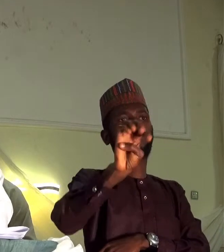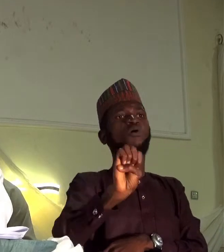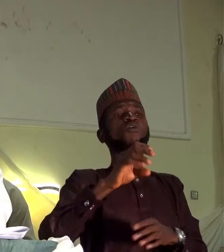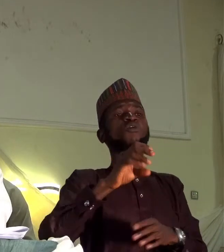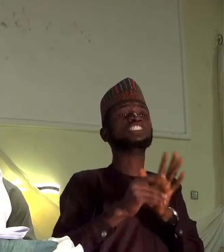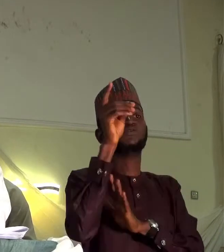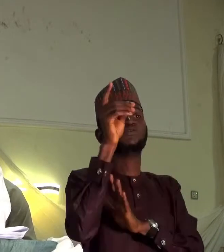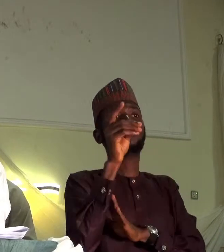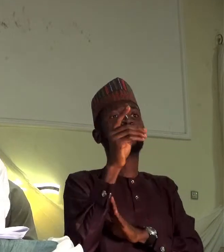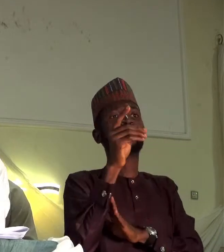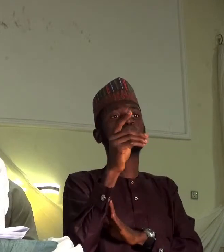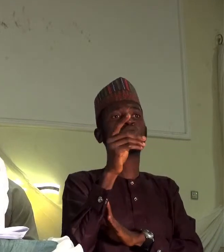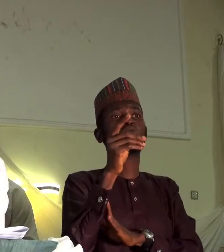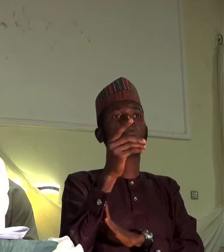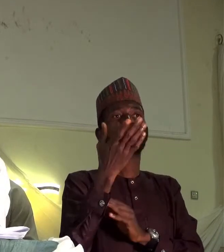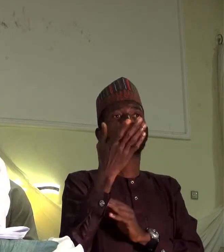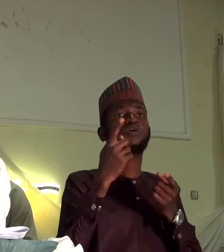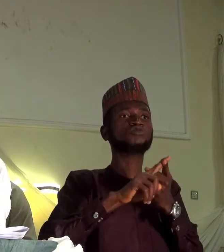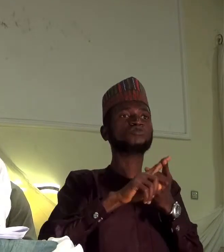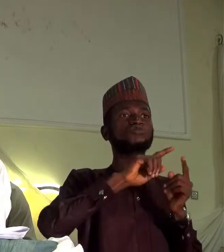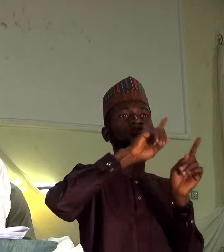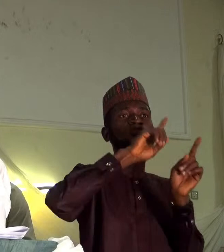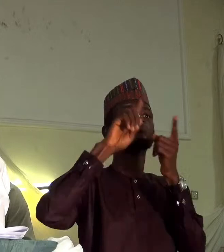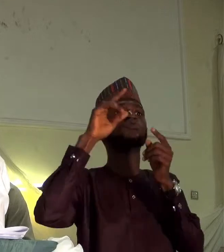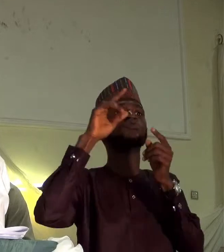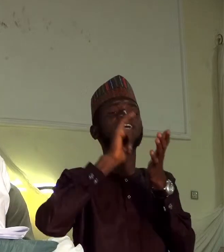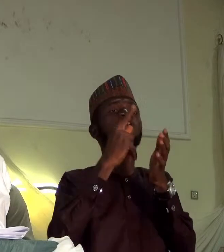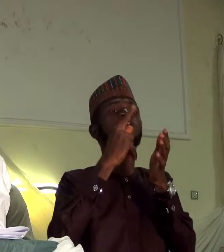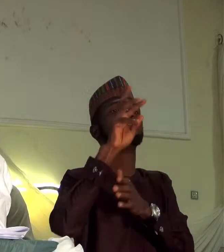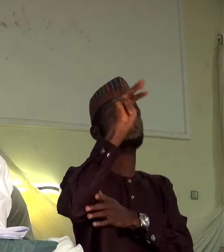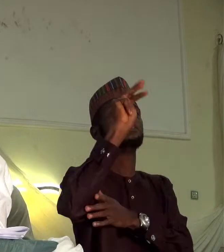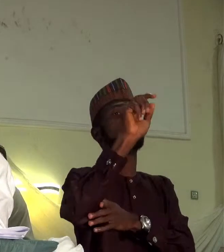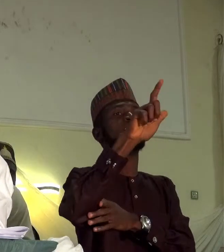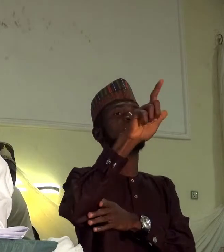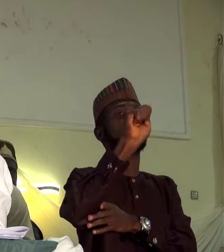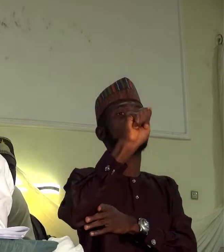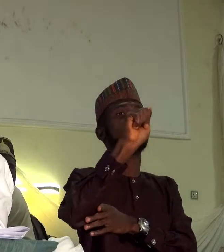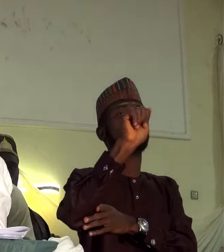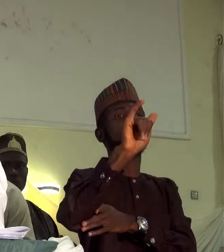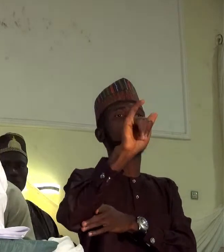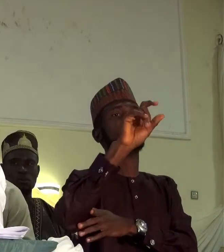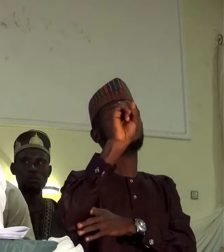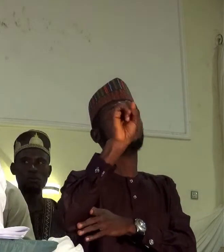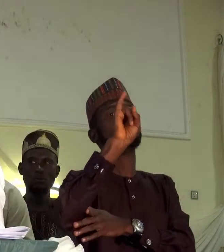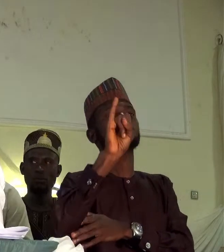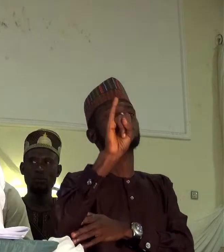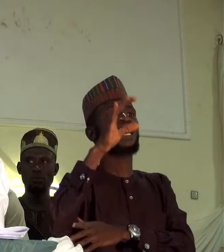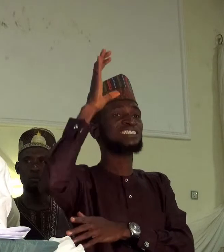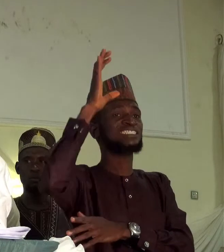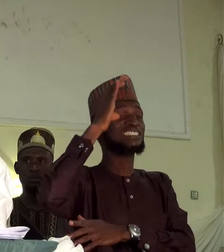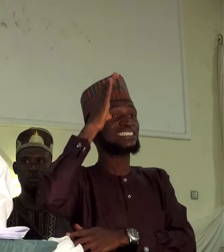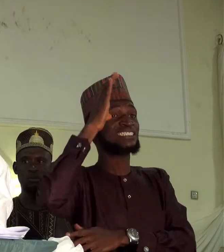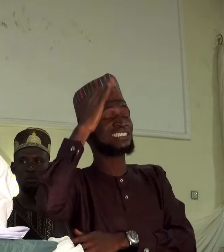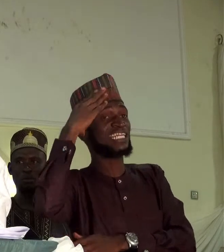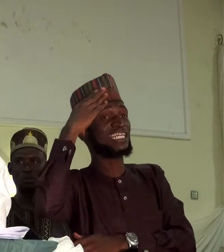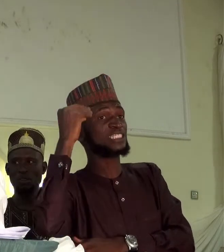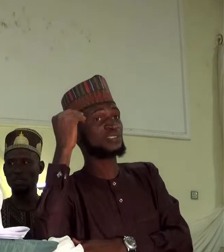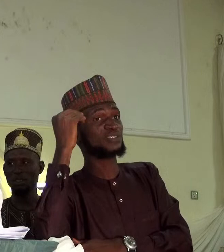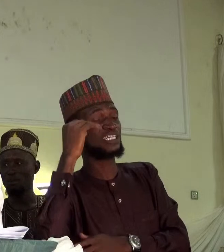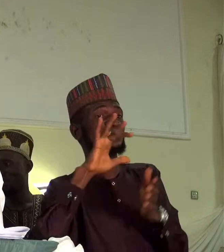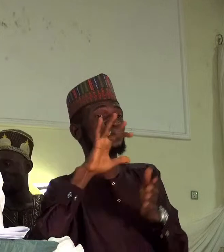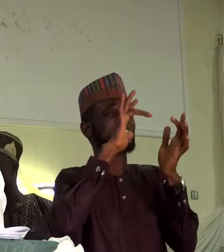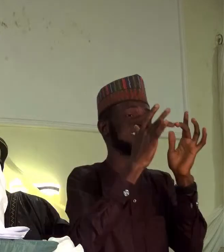skip but refer to Malaysian experience, Finland experience and China experience. Go and Google them, go and read about